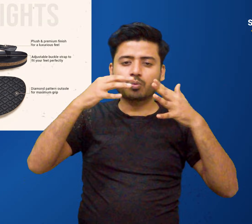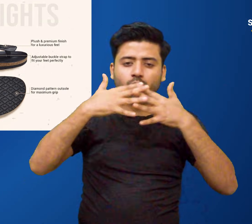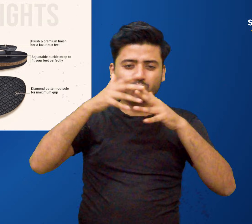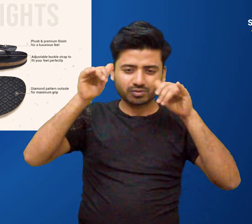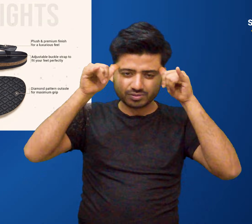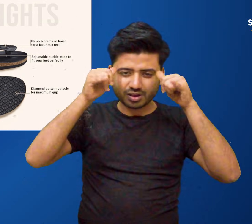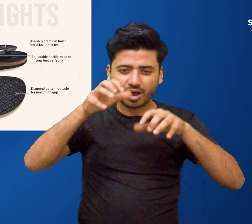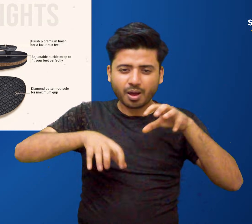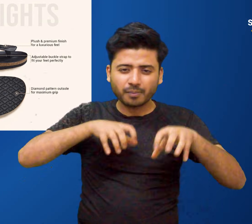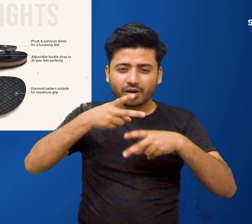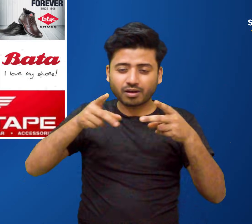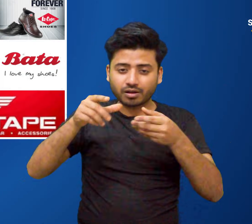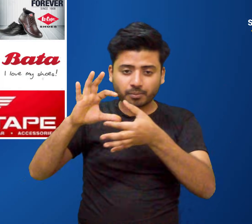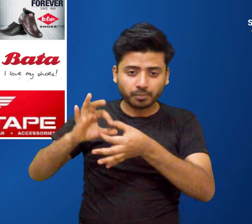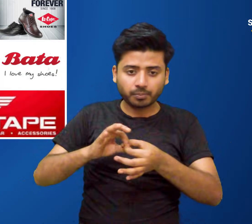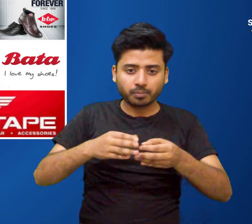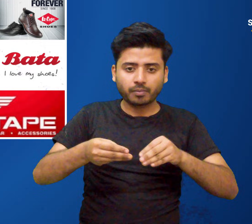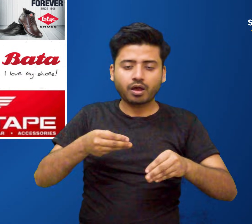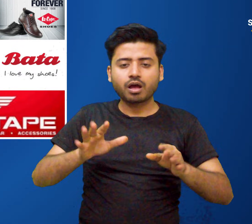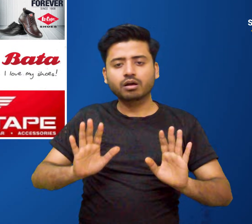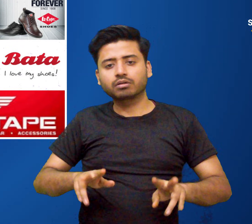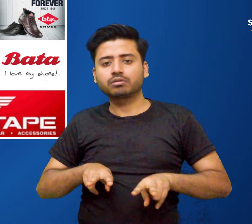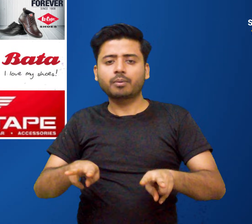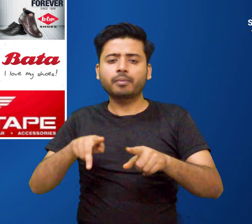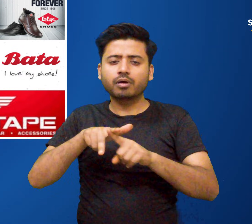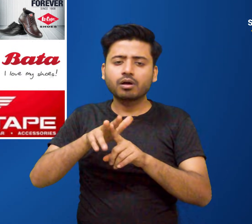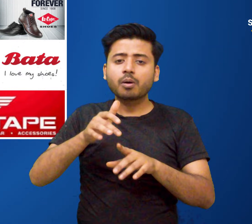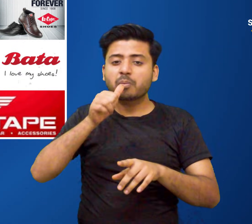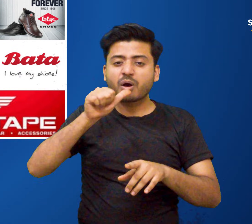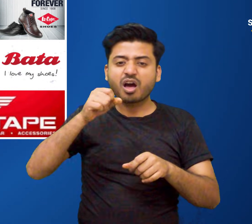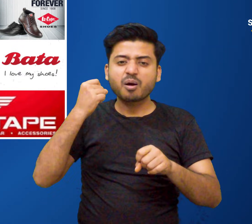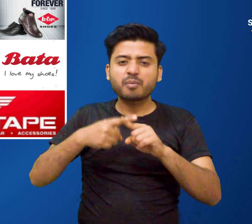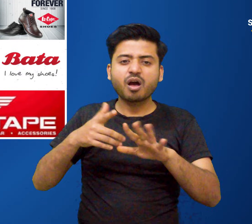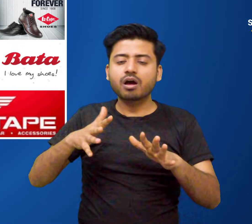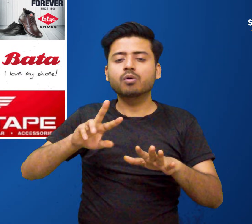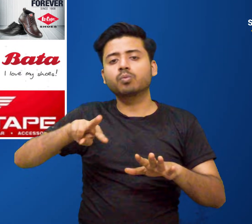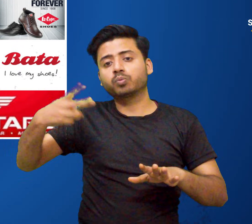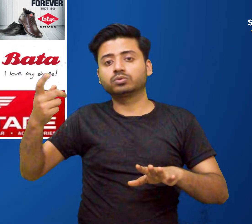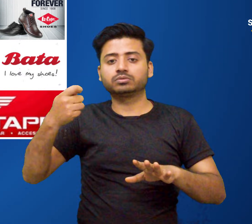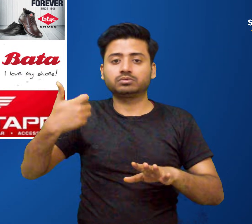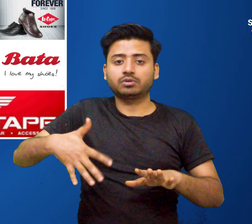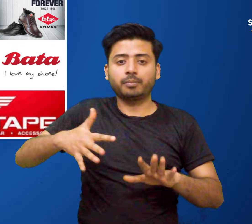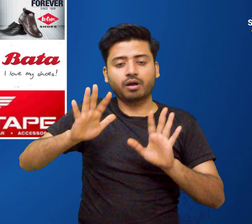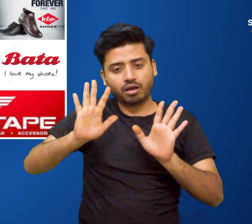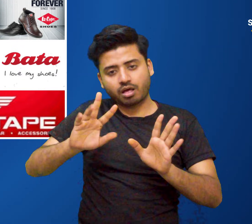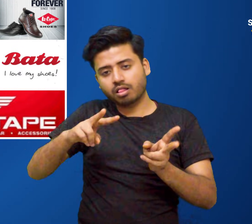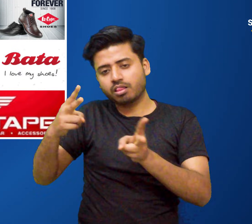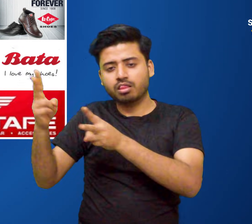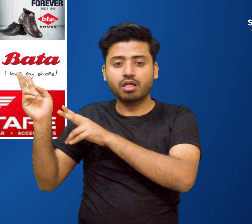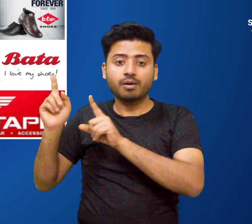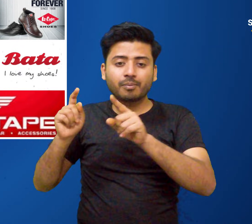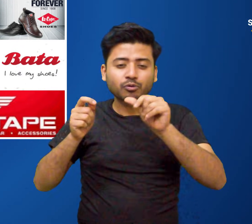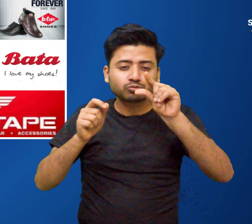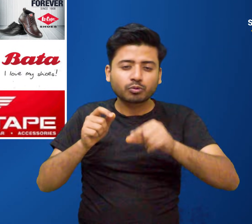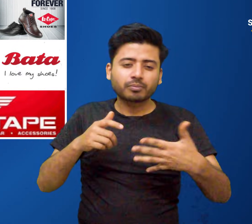EVA. Toxicity. EVA is generally considered a non-toxic and safe alternative to PVC because it